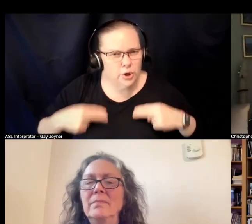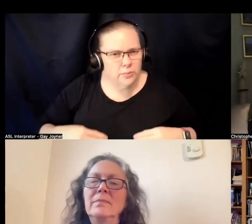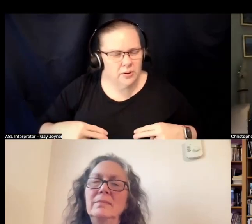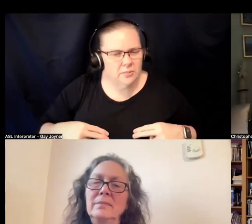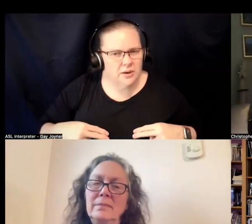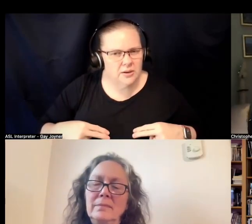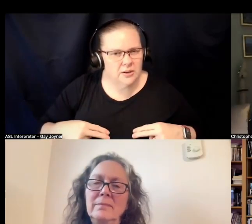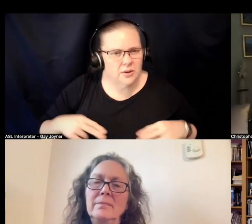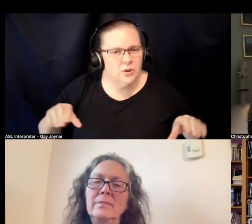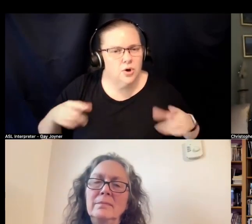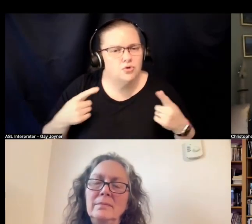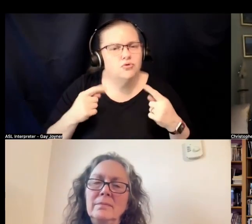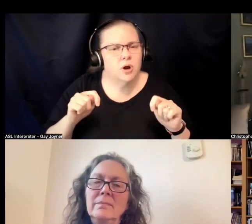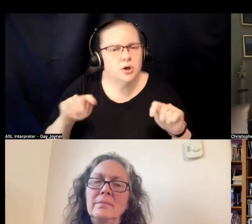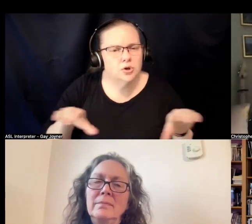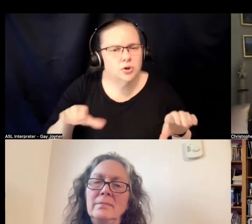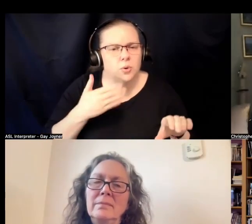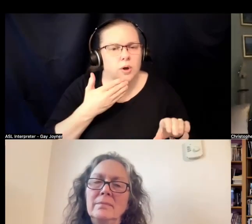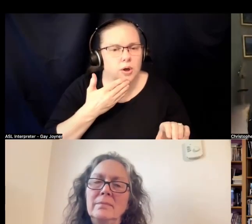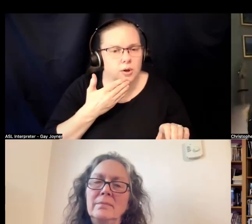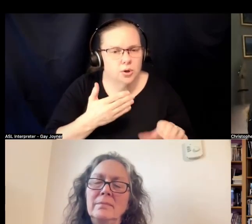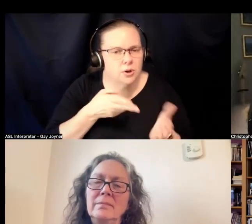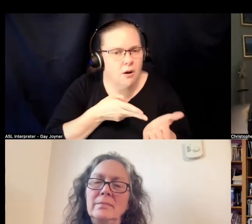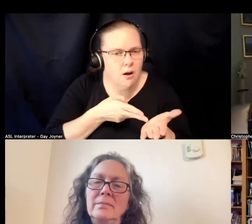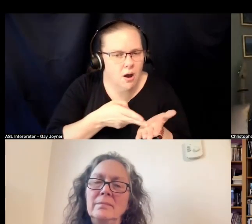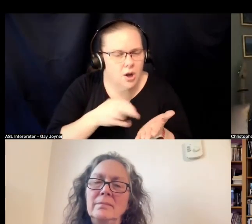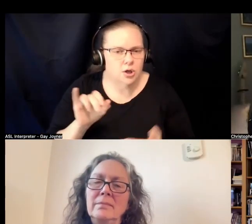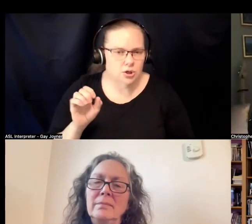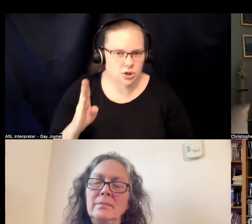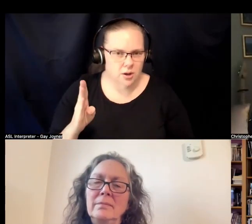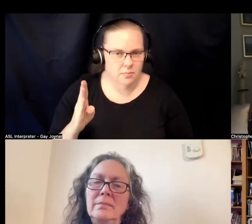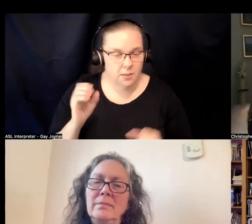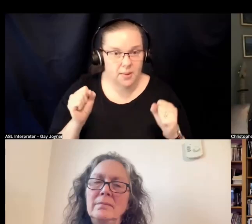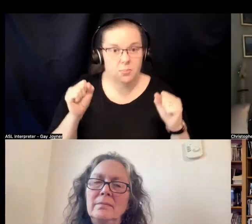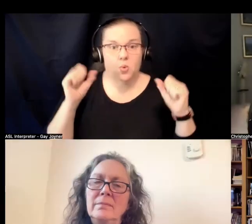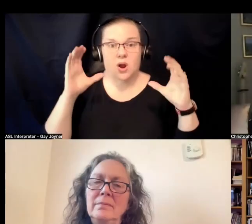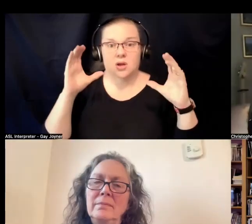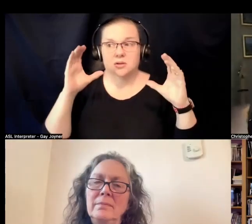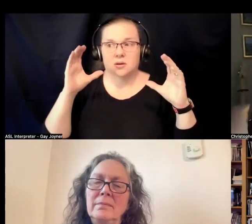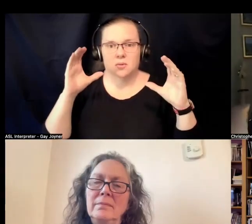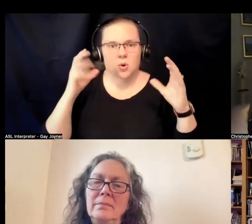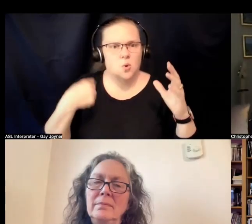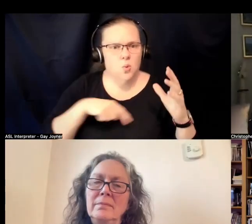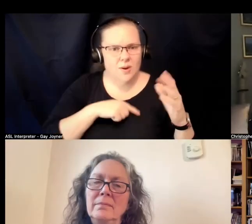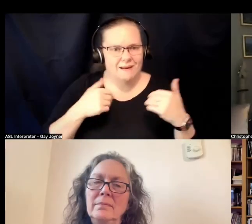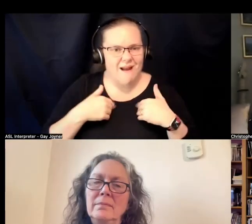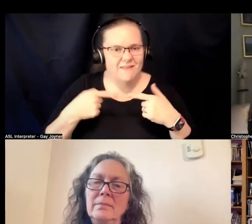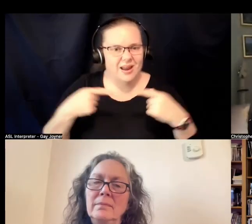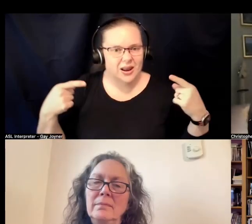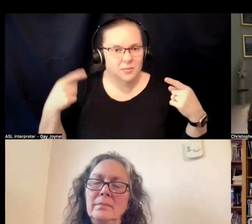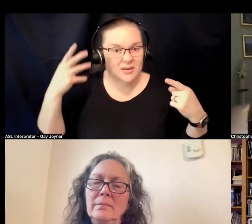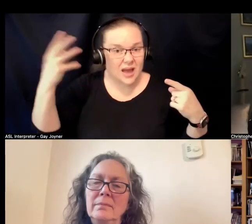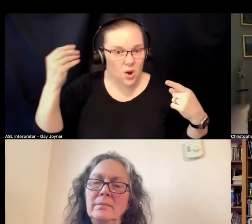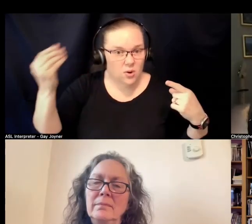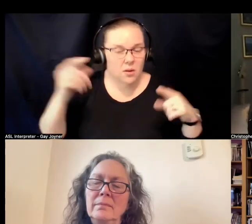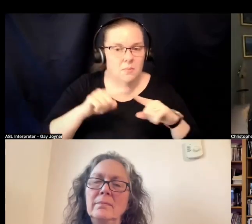job. Maybe it will wake us up to the fact that we have not only enemies without, but very dangerous